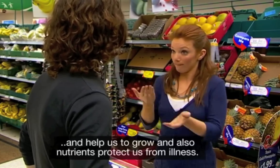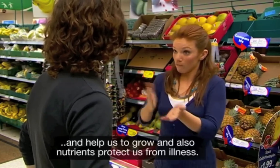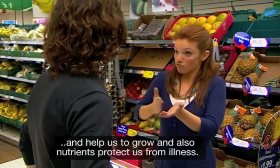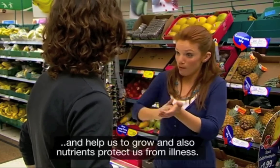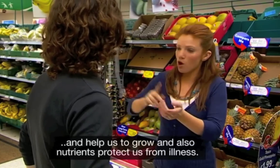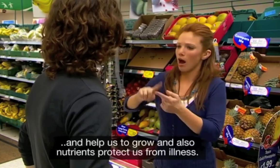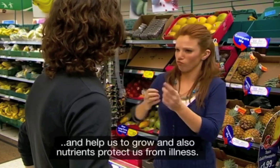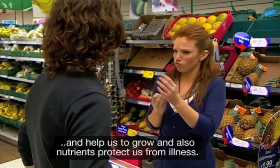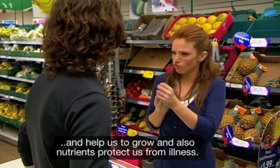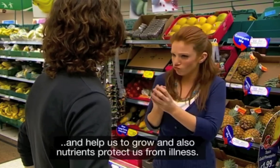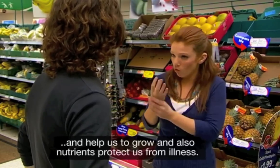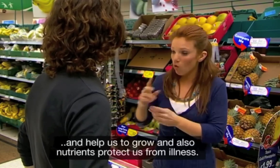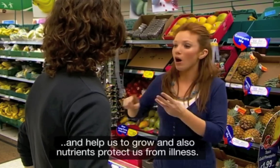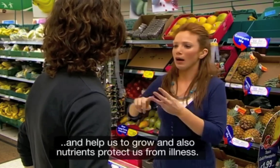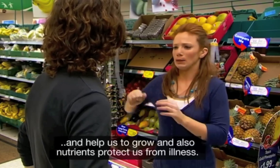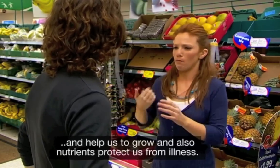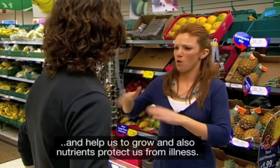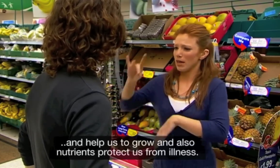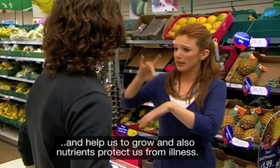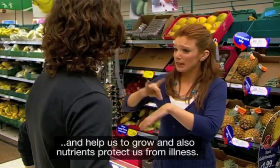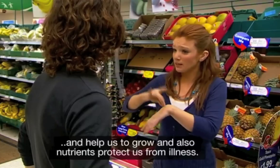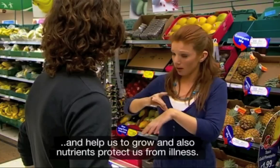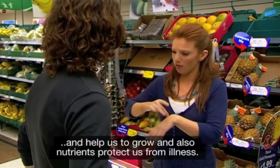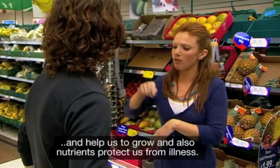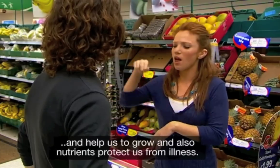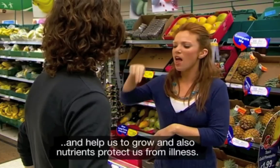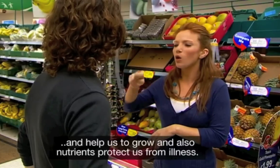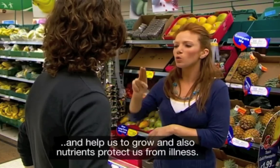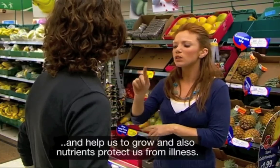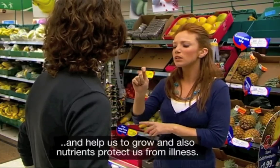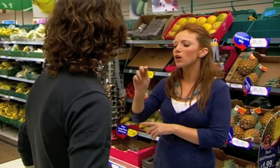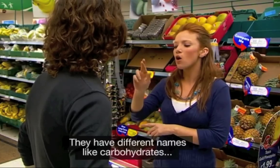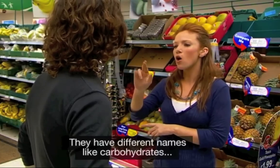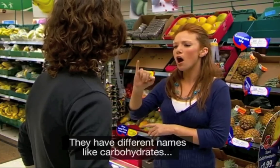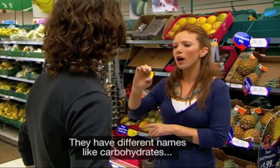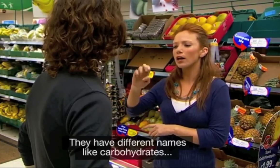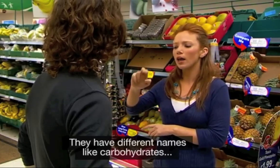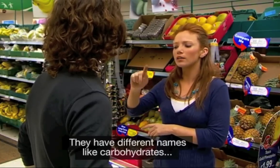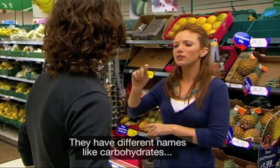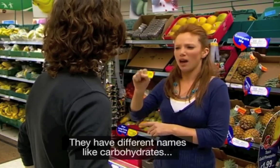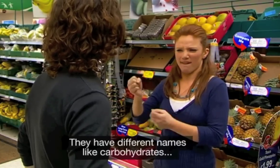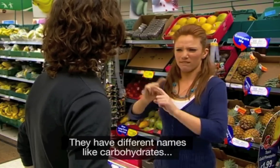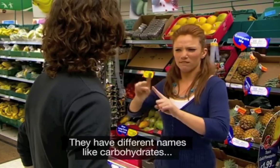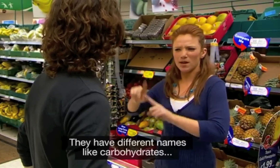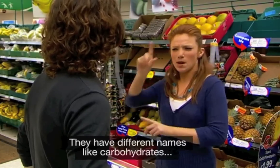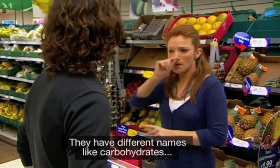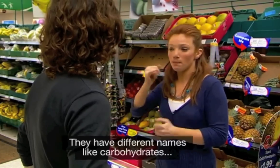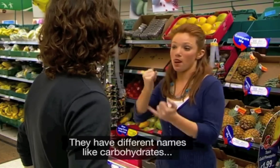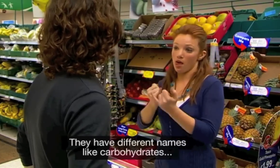grow. And also nutrients protect us from illness. They have different names like carbohydrates.